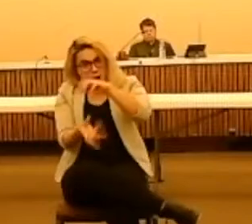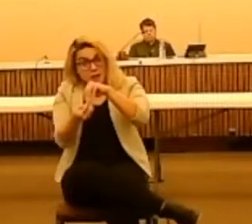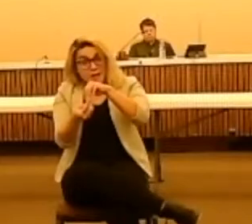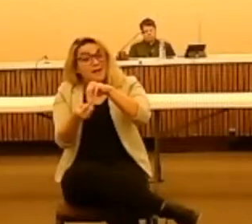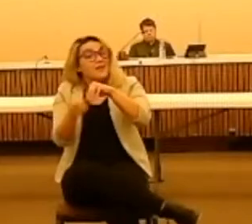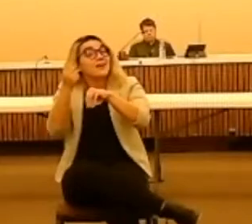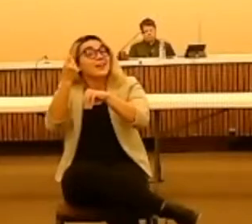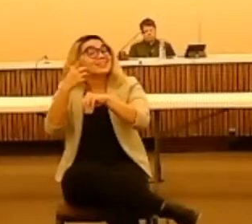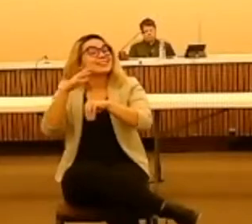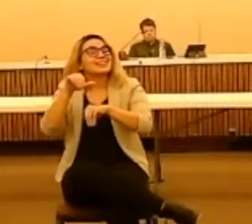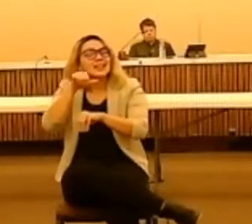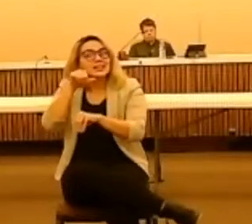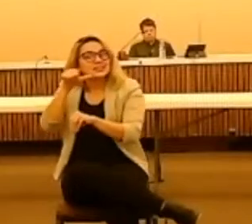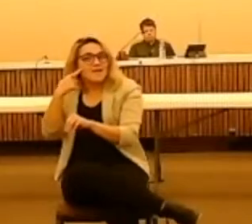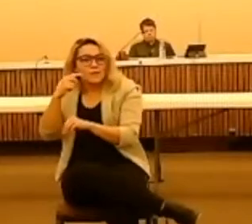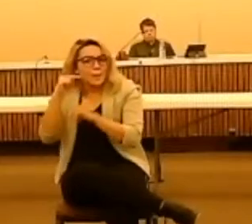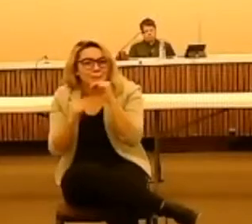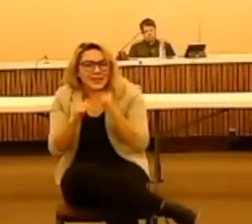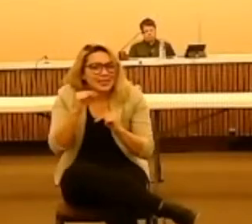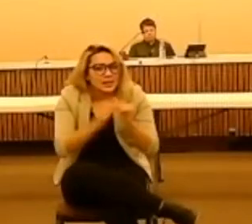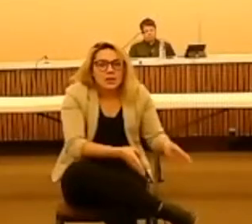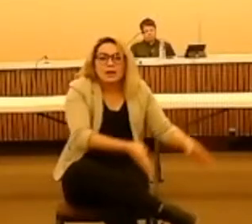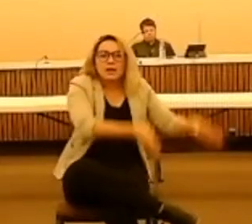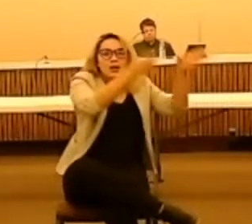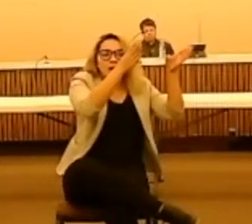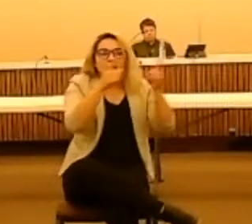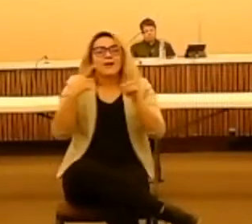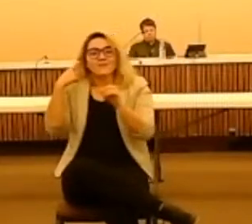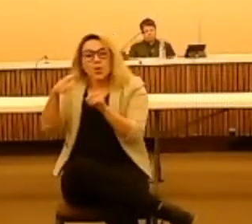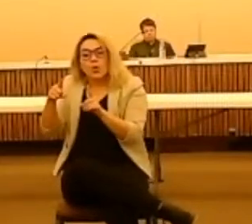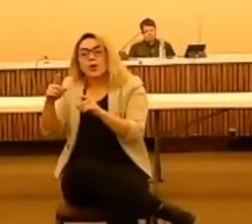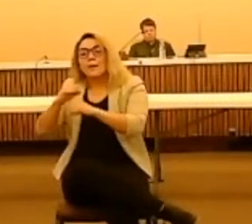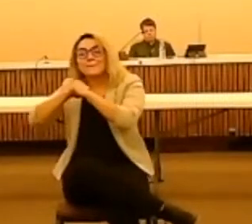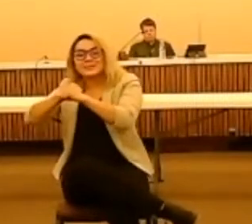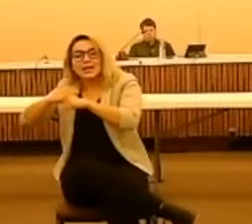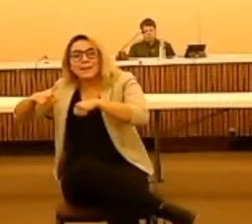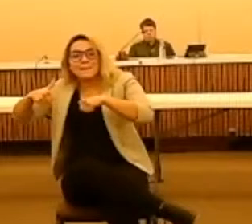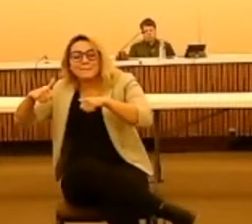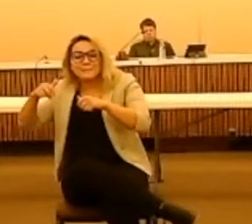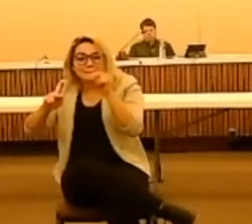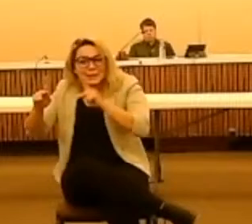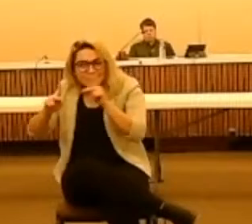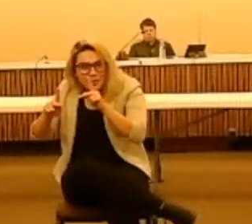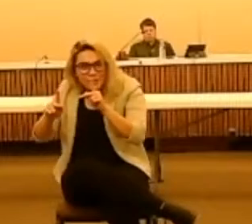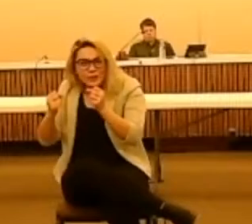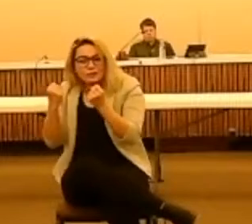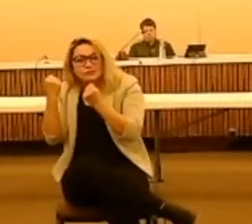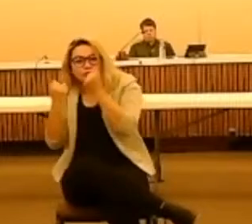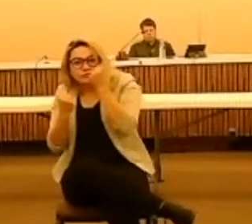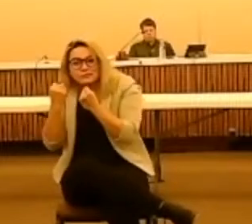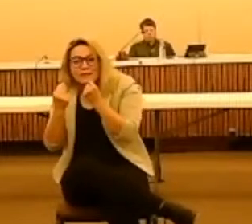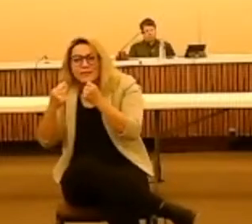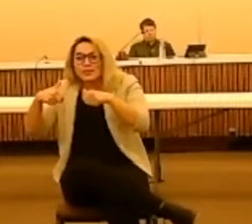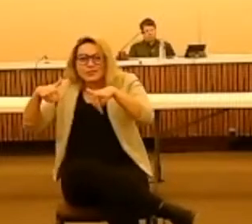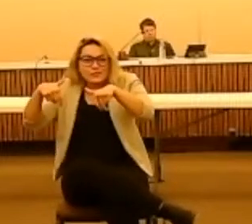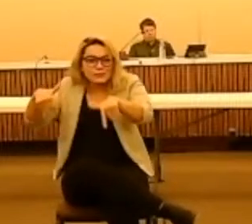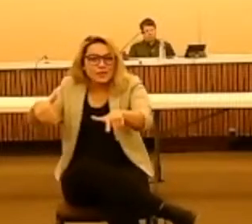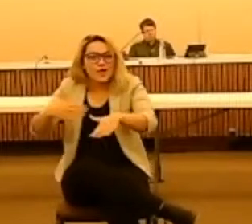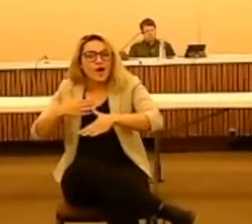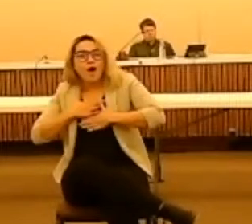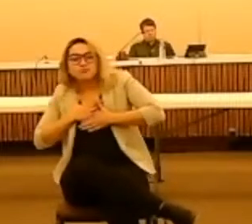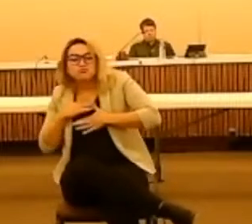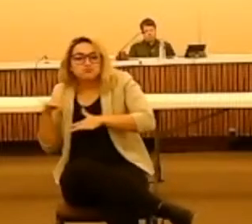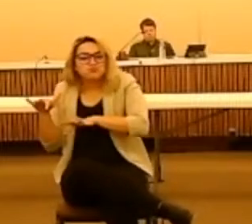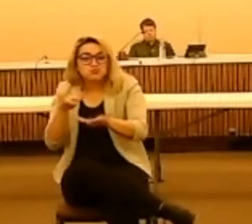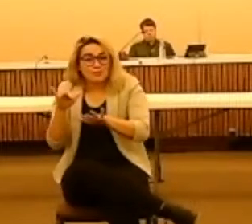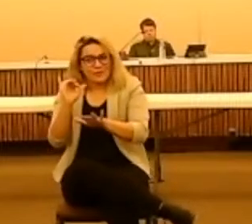going towards traffic and pedestrian improvements, frankly, that wouldn't normally be expected of a typical project. Right. Okay,